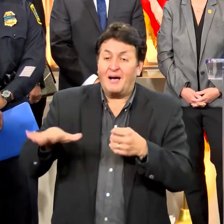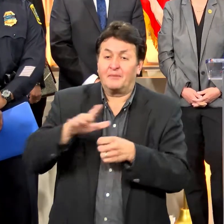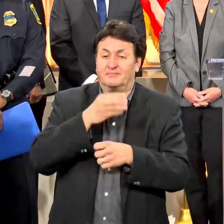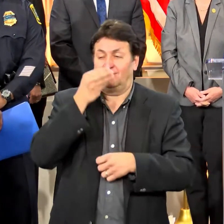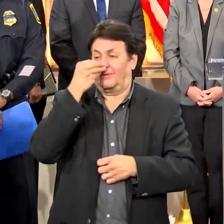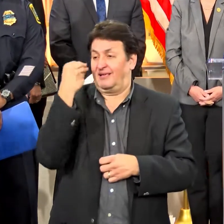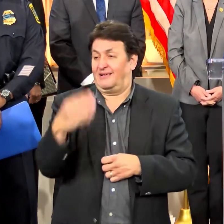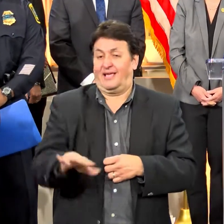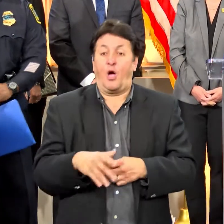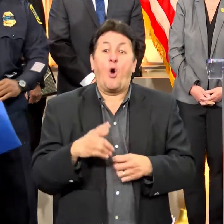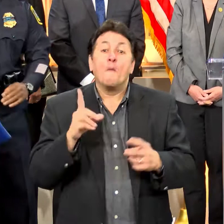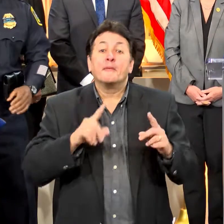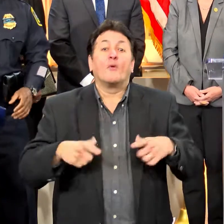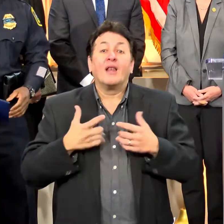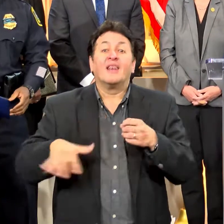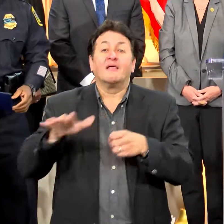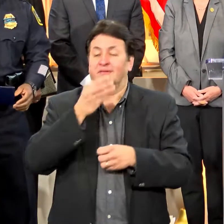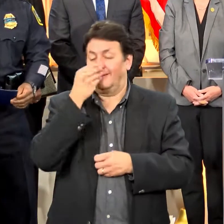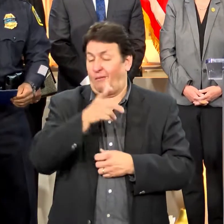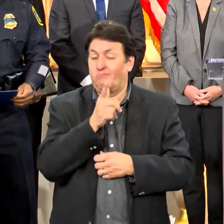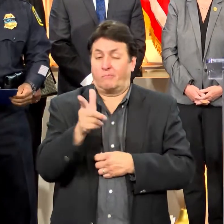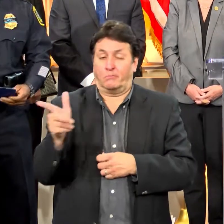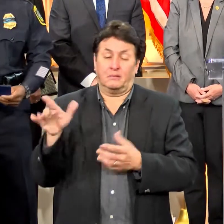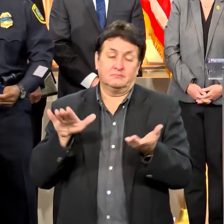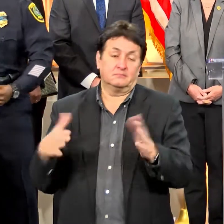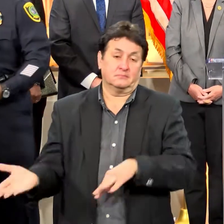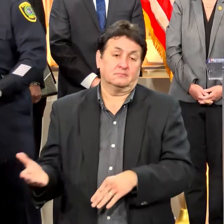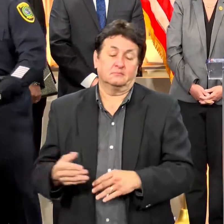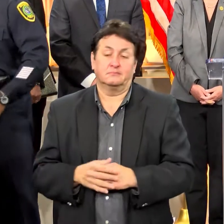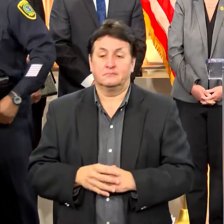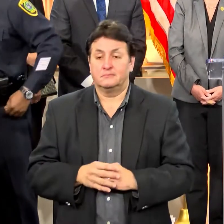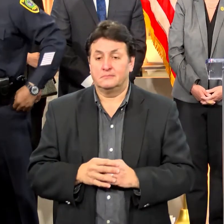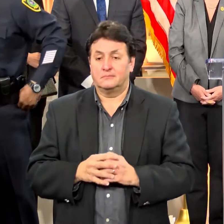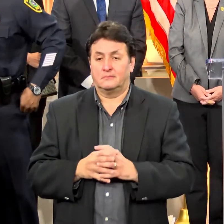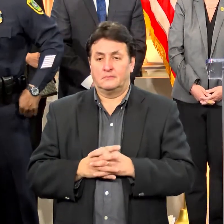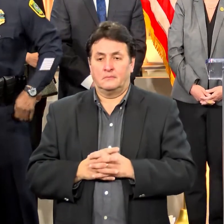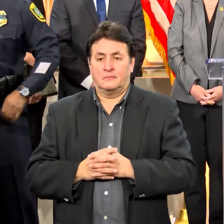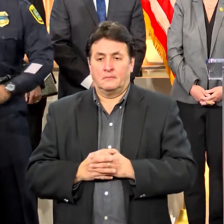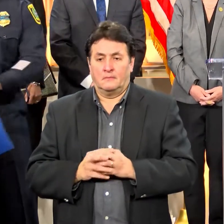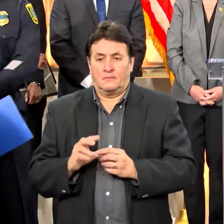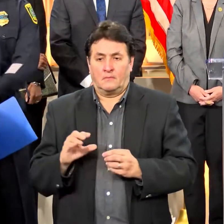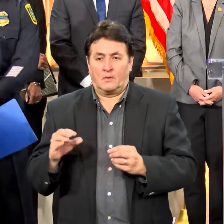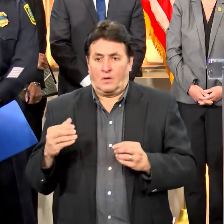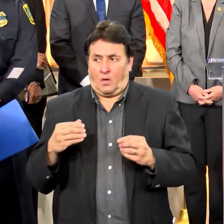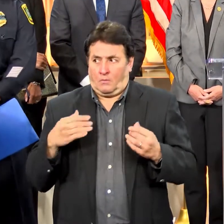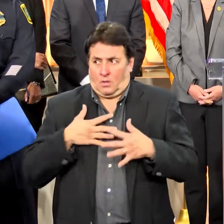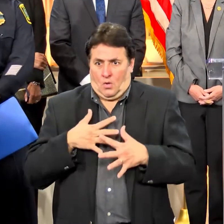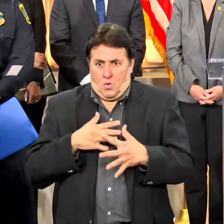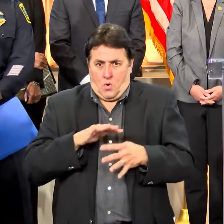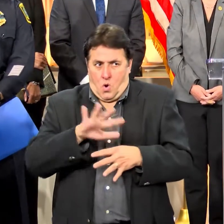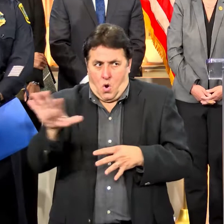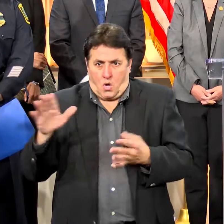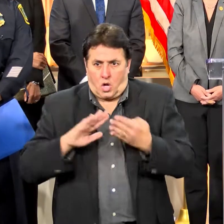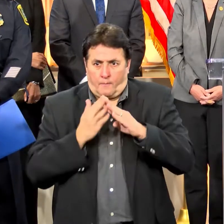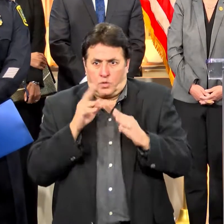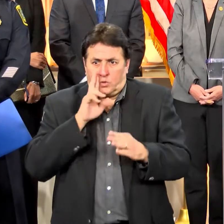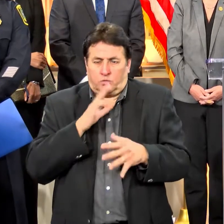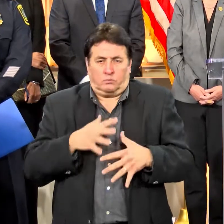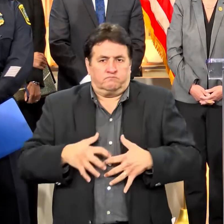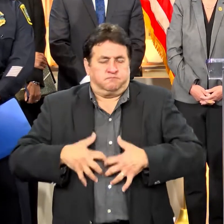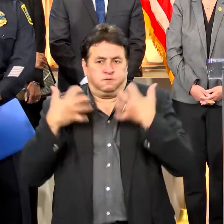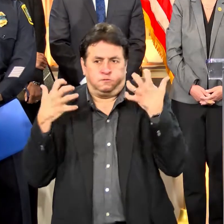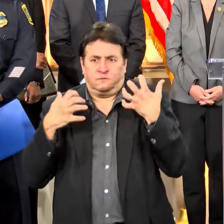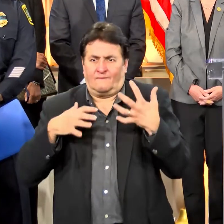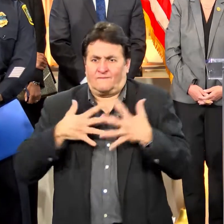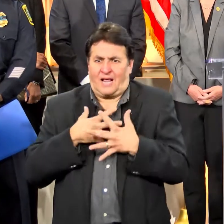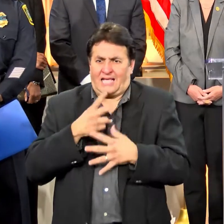is understandable that many in our community are frightened and outraged because these violent crimes